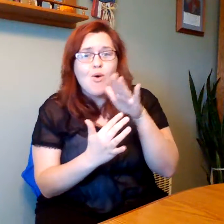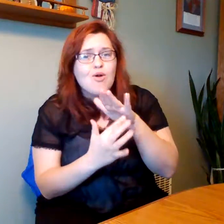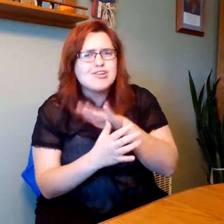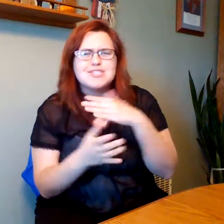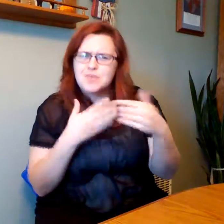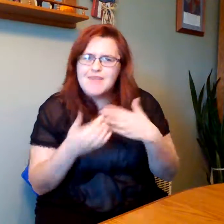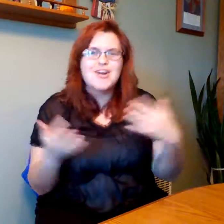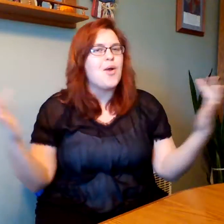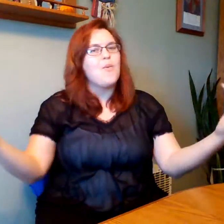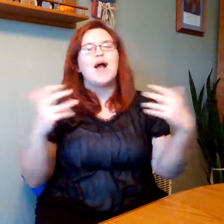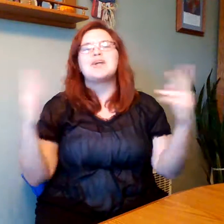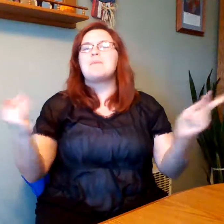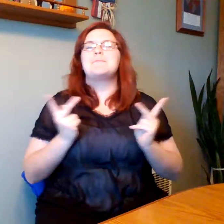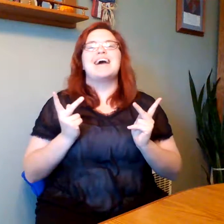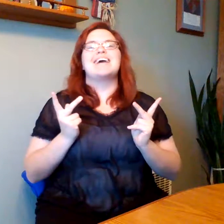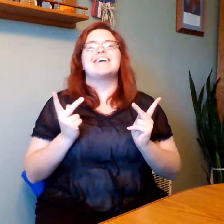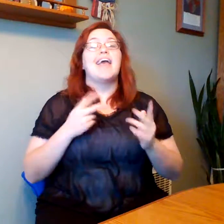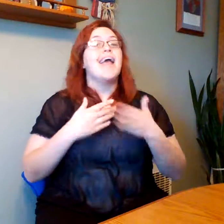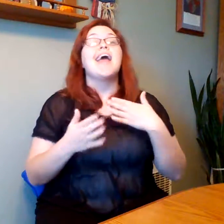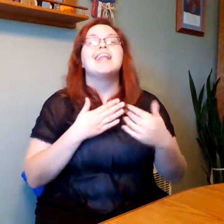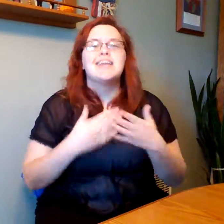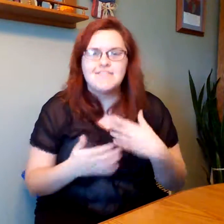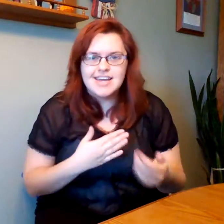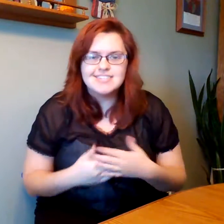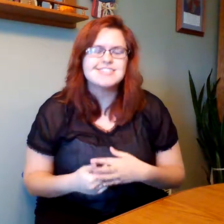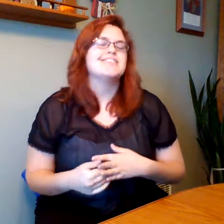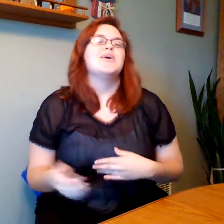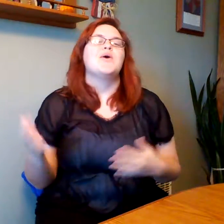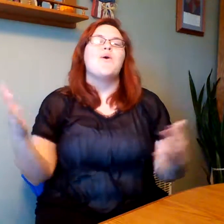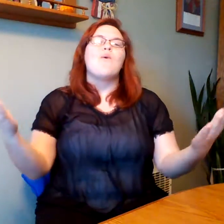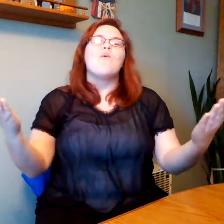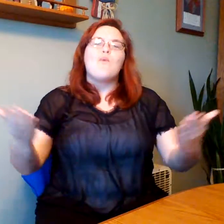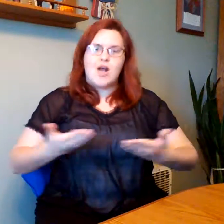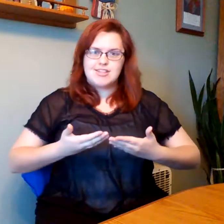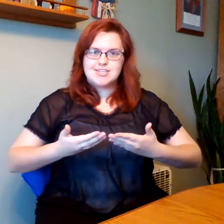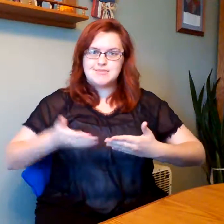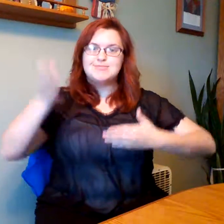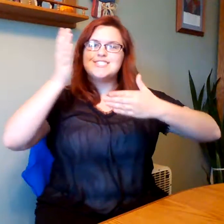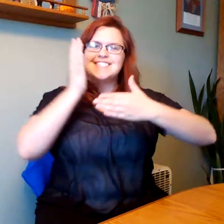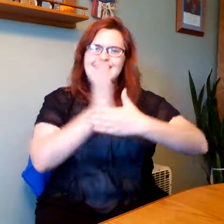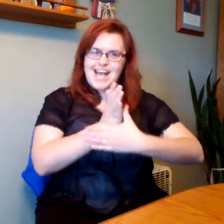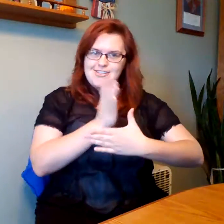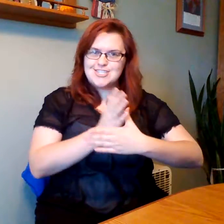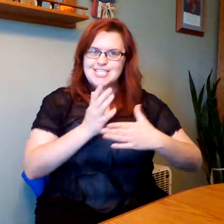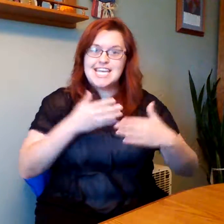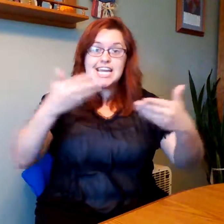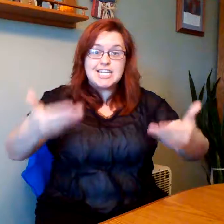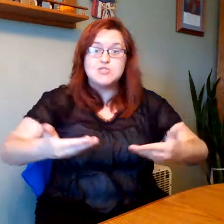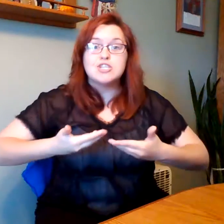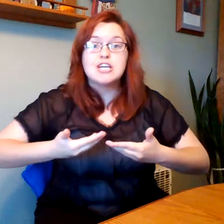event, welcome to Psychology 1, General Psychology, the introduction to the field of psychology.